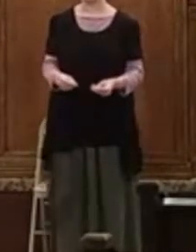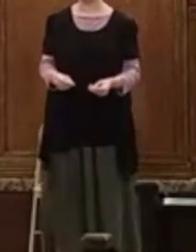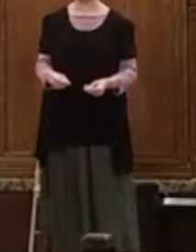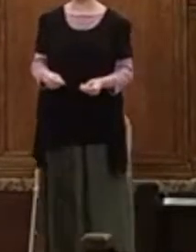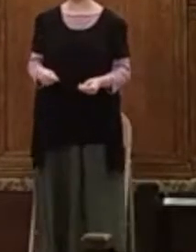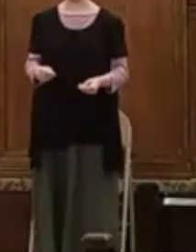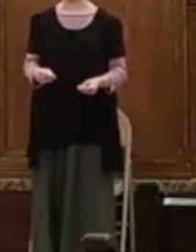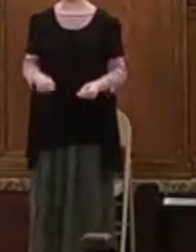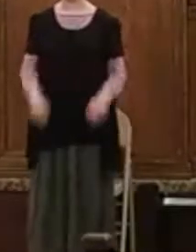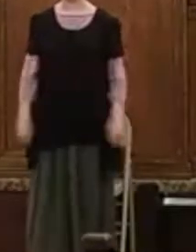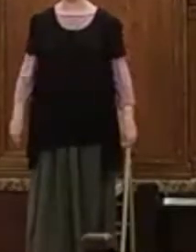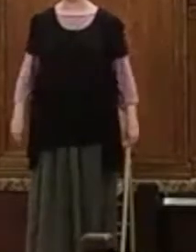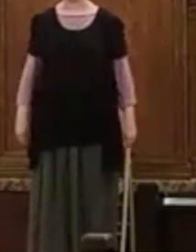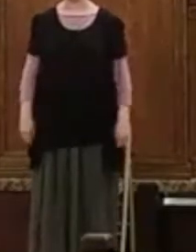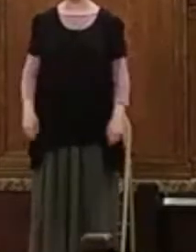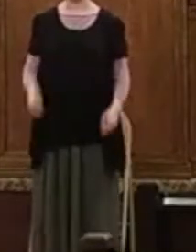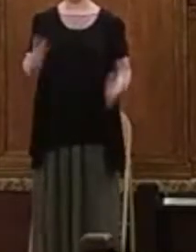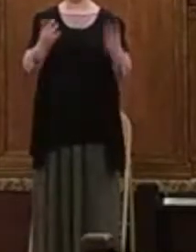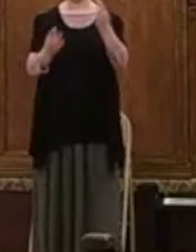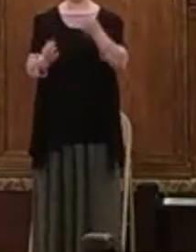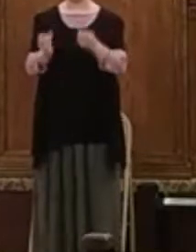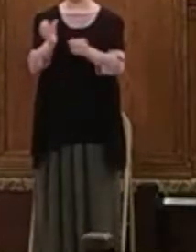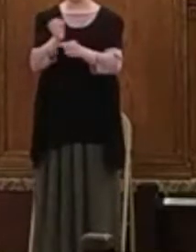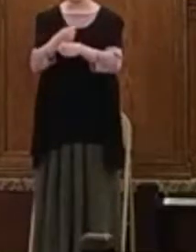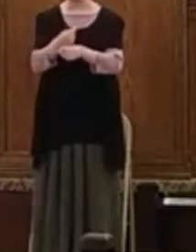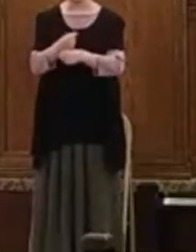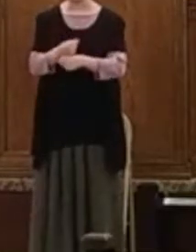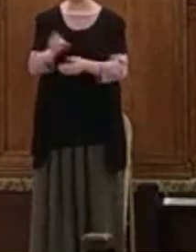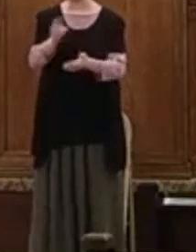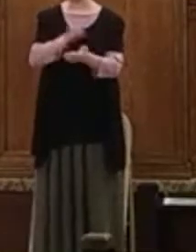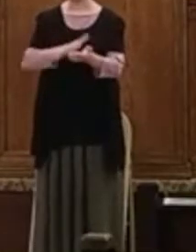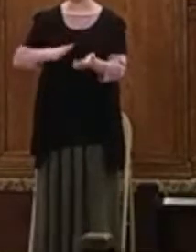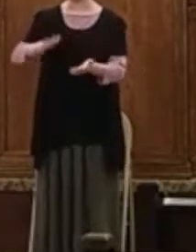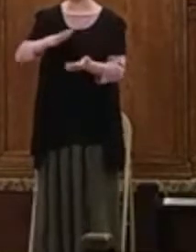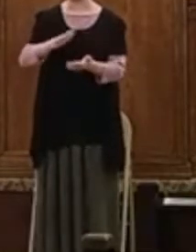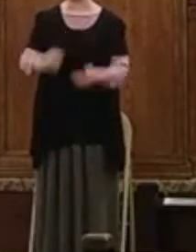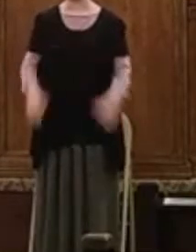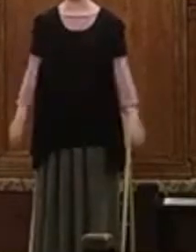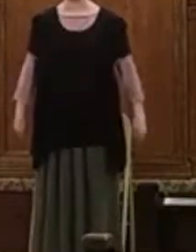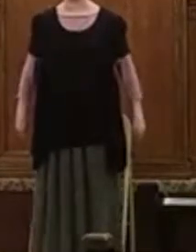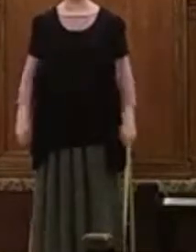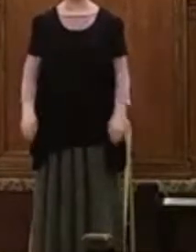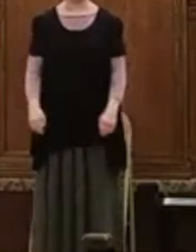smoke, the burning bush. What made that holy?